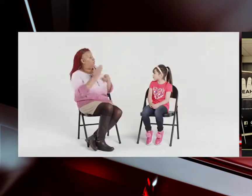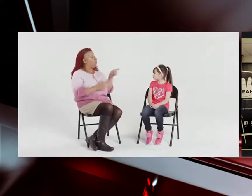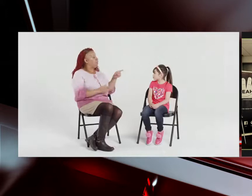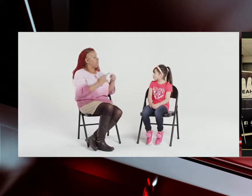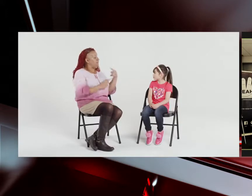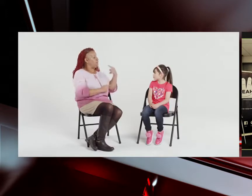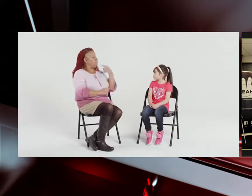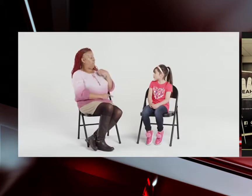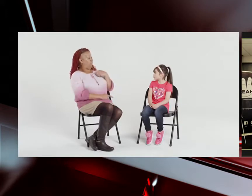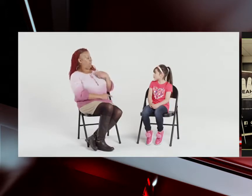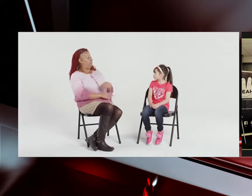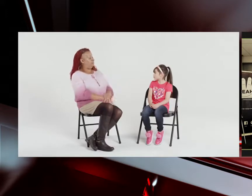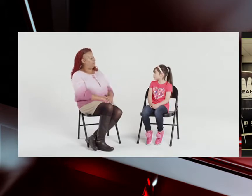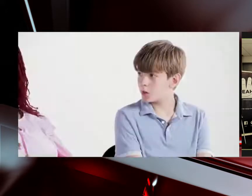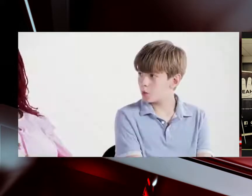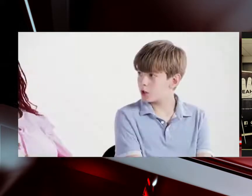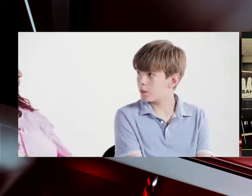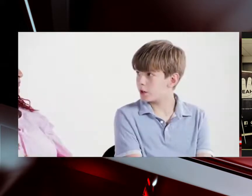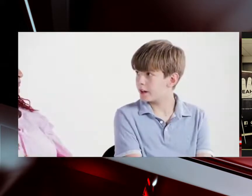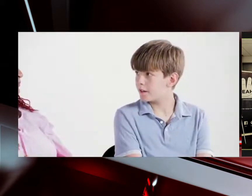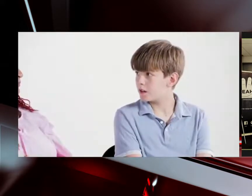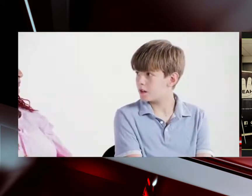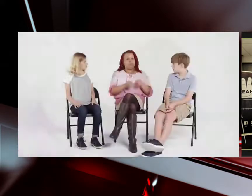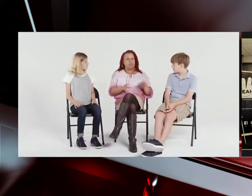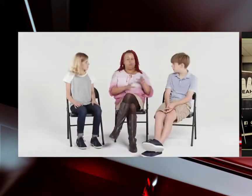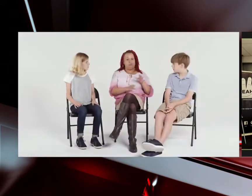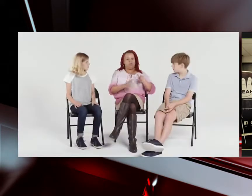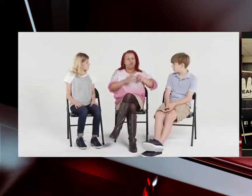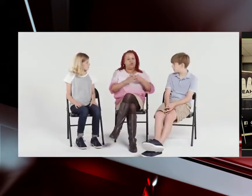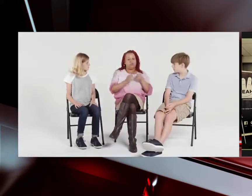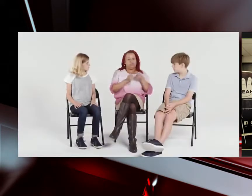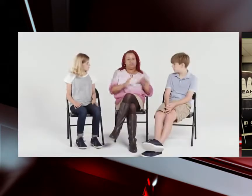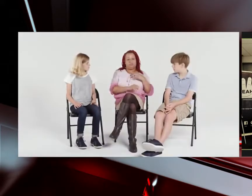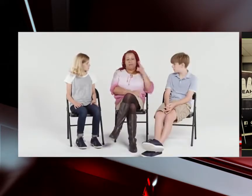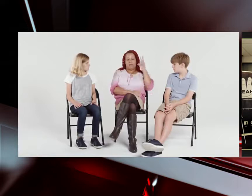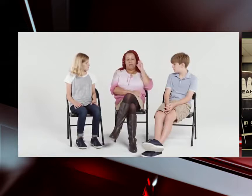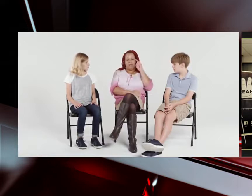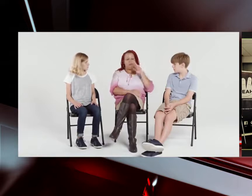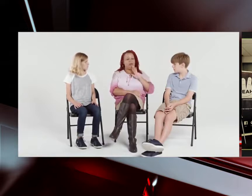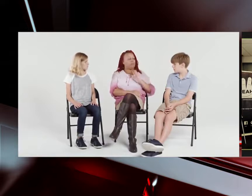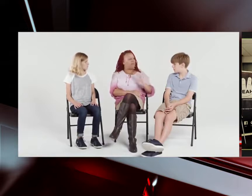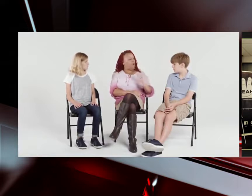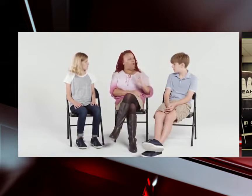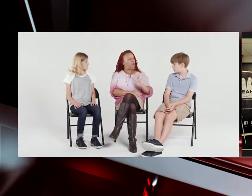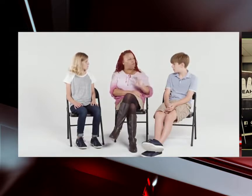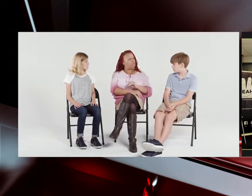sector and government are compelled to provide sign language interpretation services for deaf people so they can